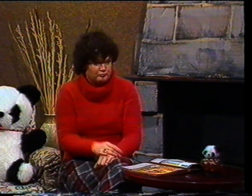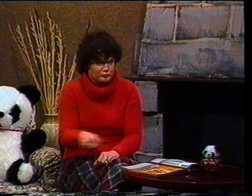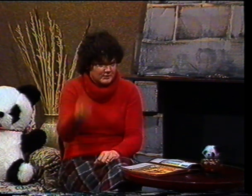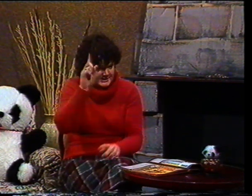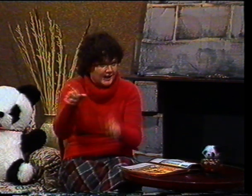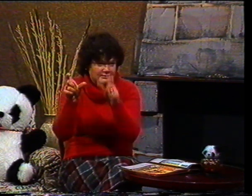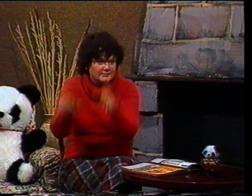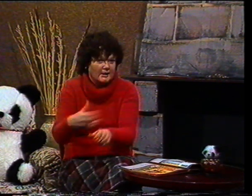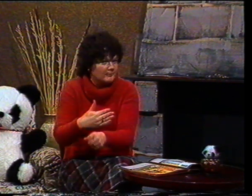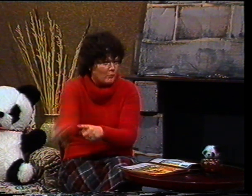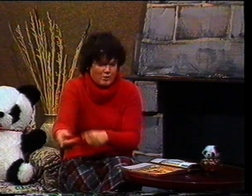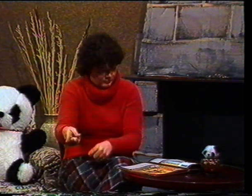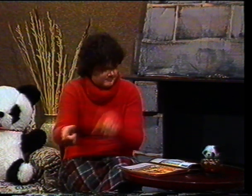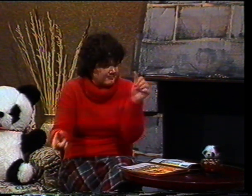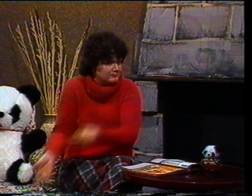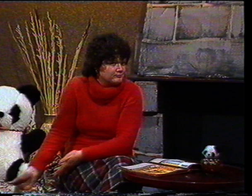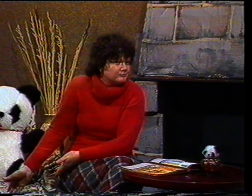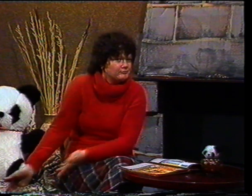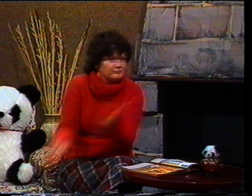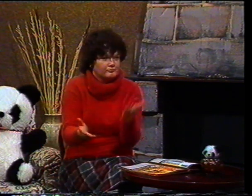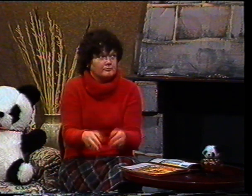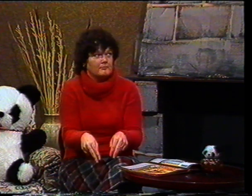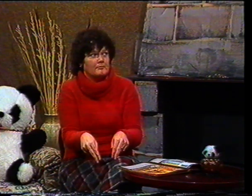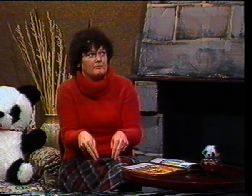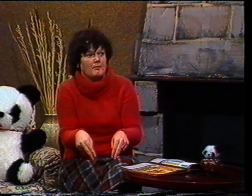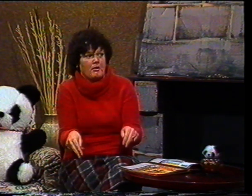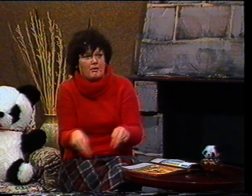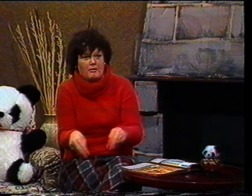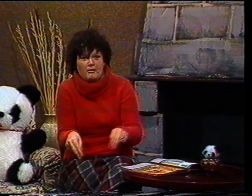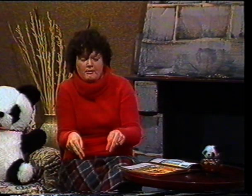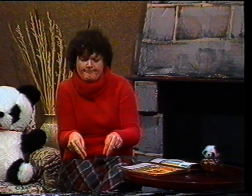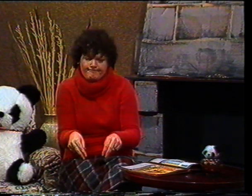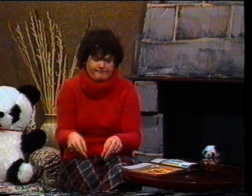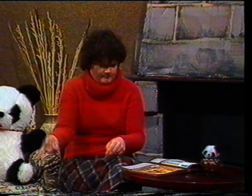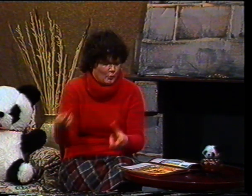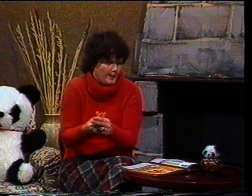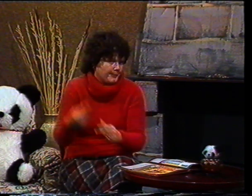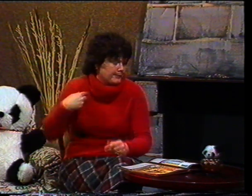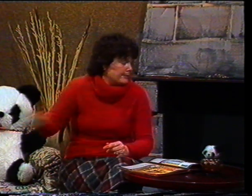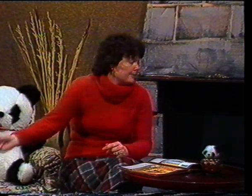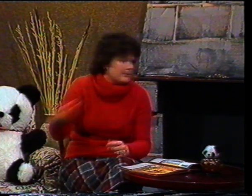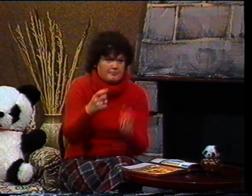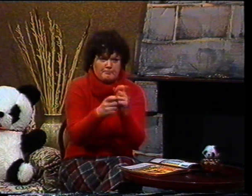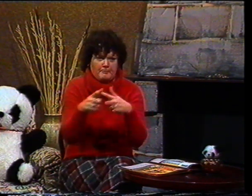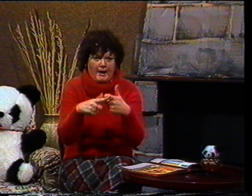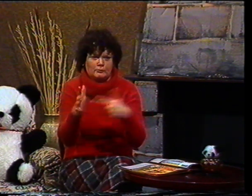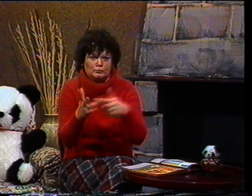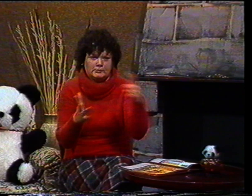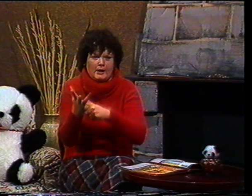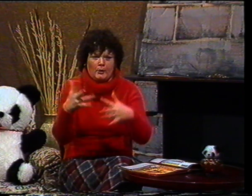at the woman, and she said, "You can't stay here any longer. You'll have to go back." And the cat trembled. "Come on, with me. Back